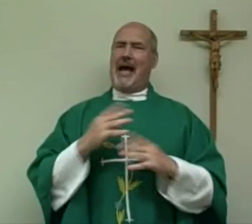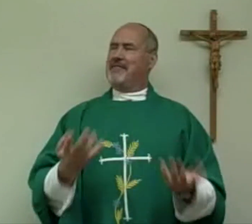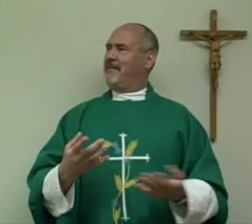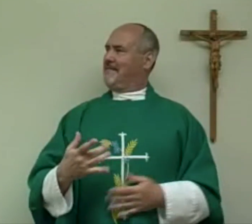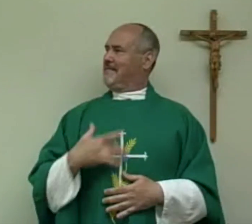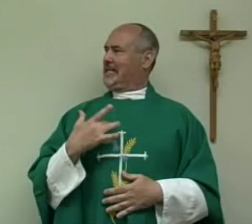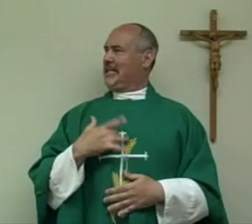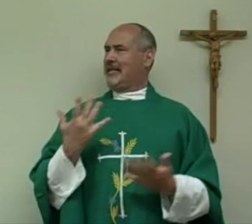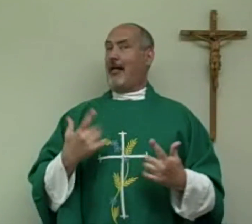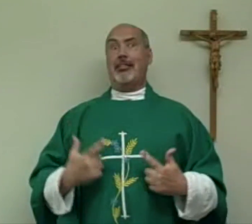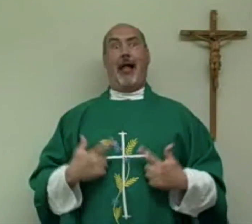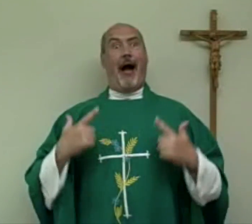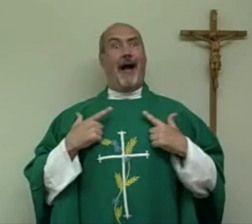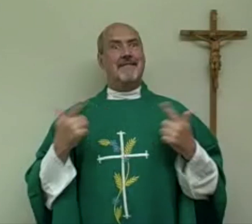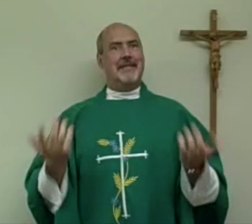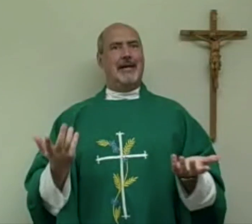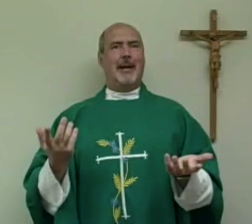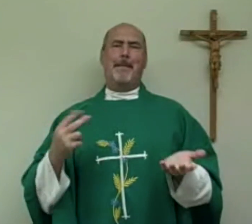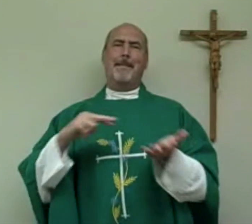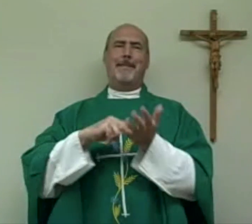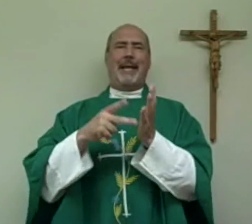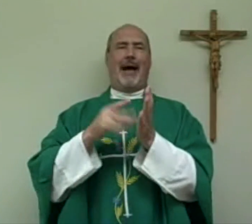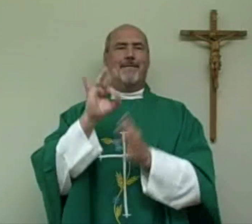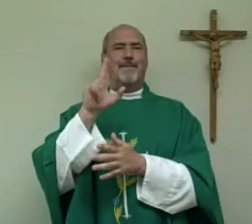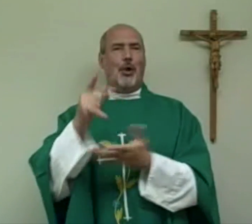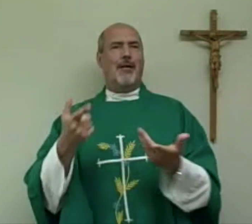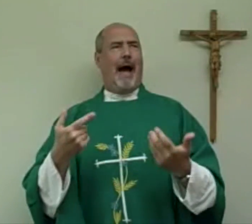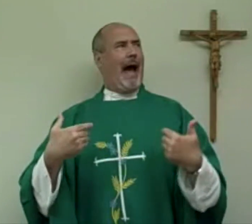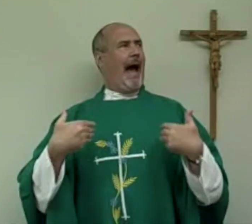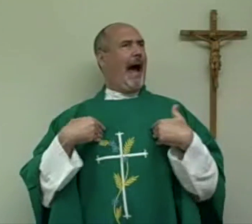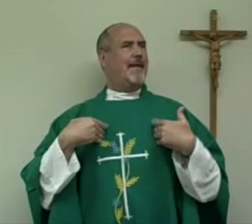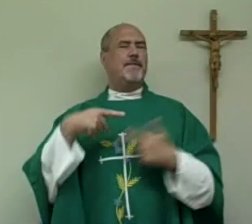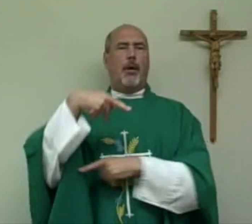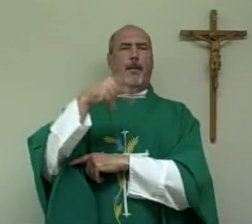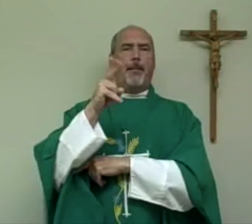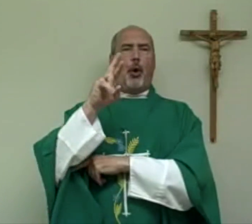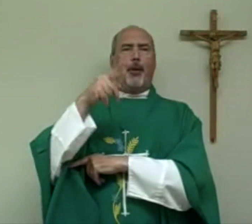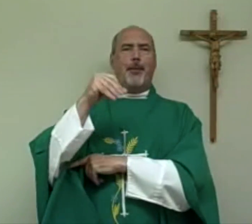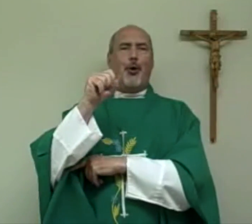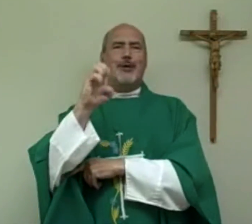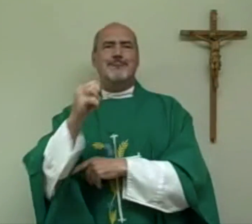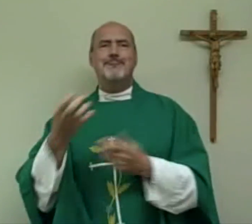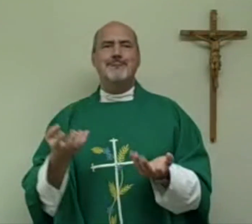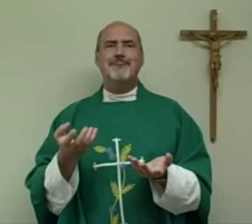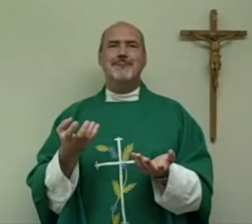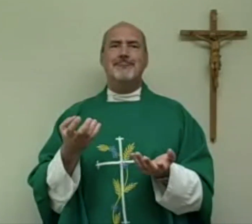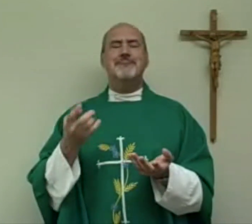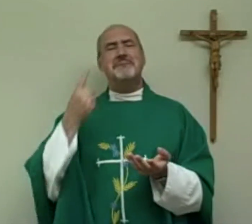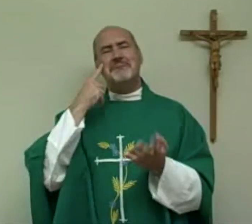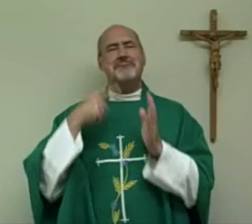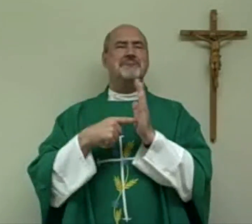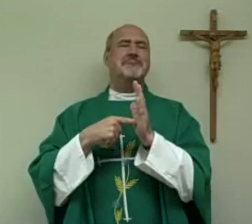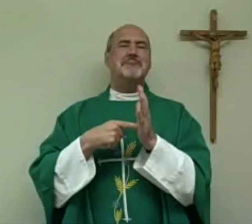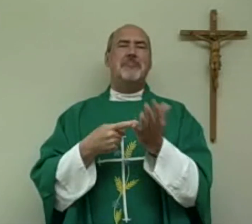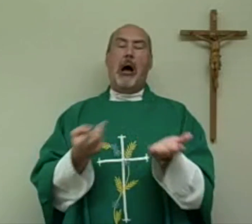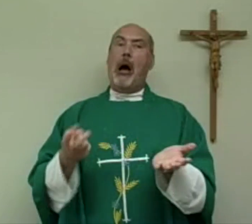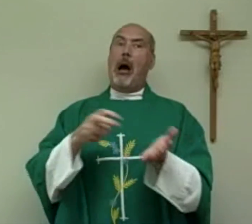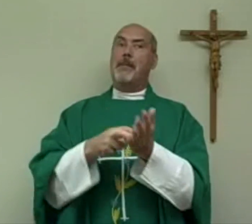means a life that is satisfying, a life that is meaningful, and a life that has